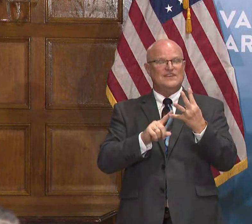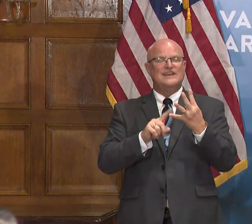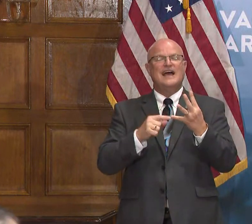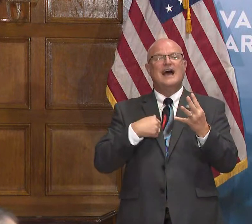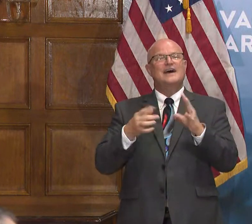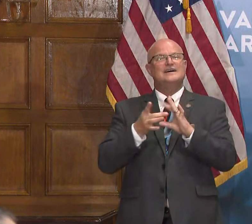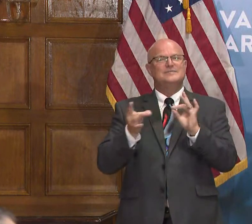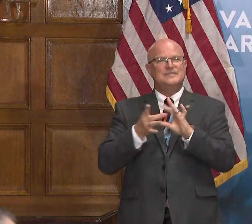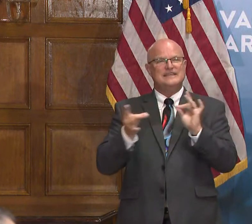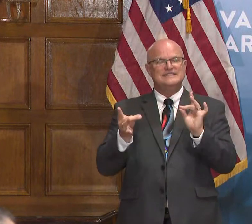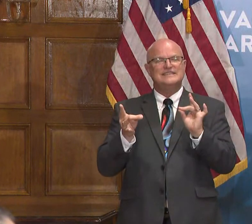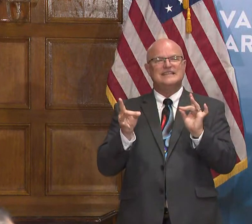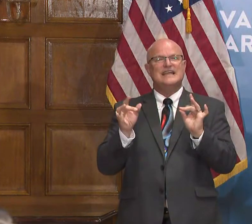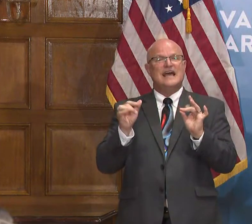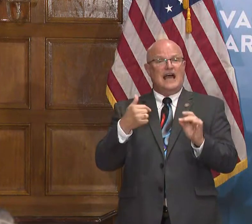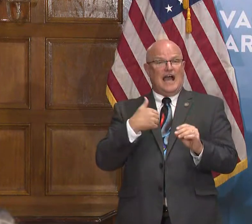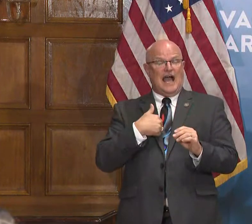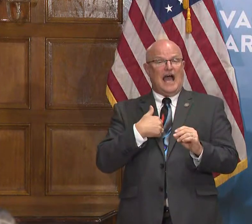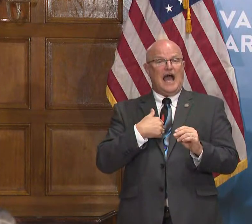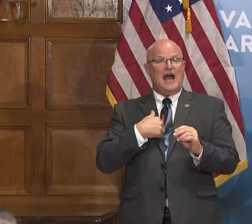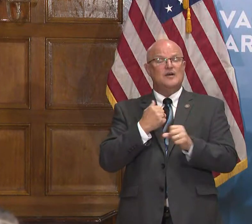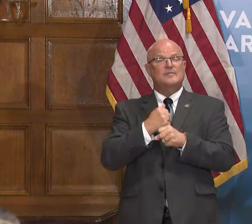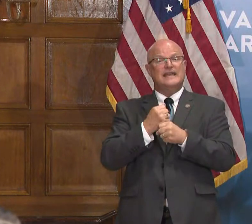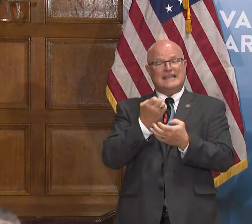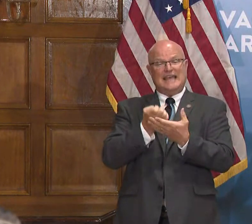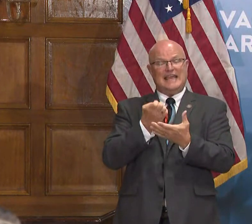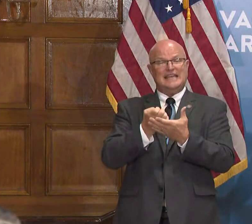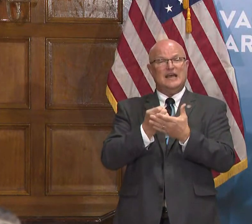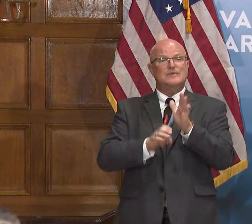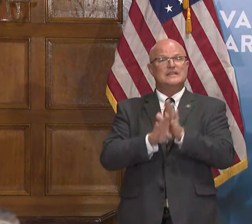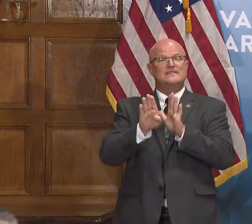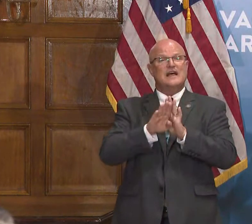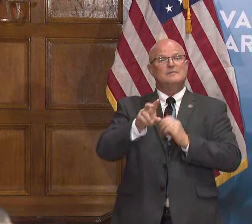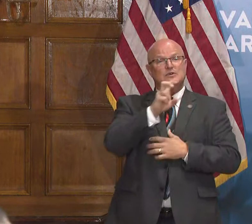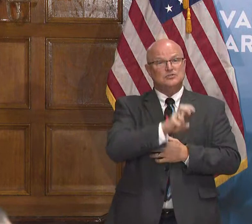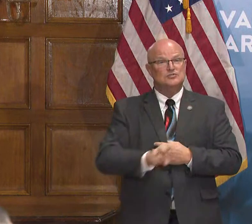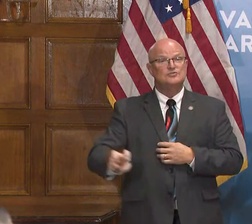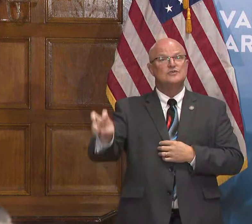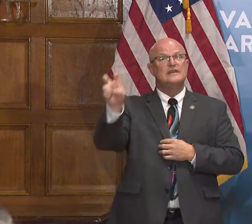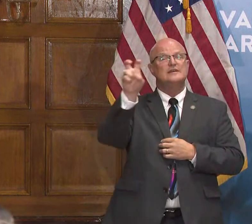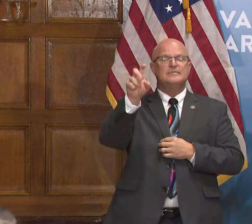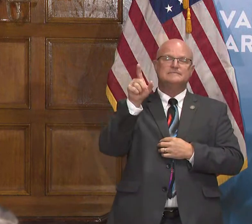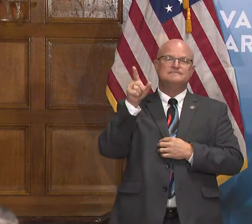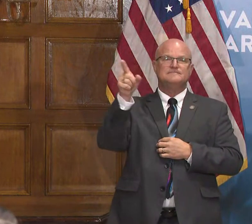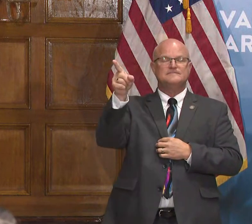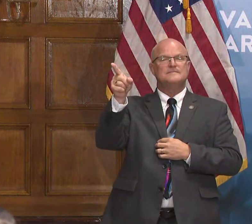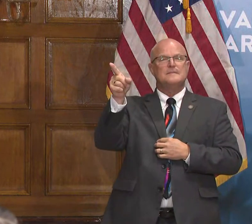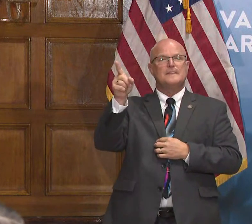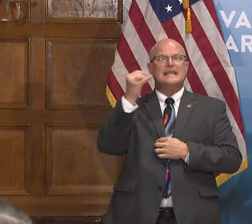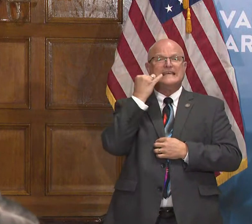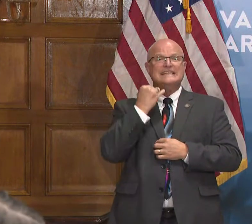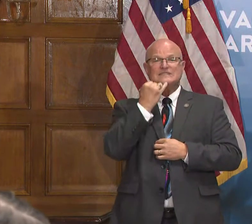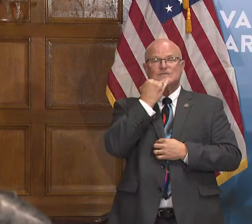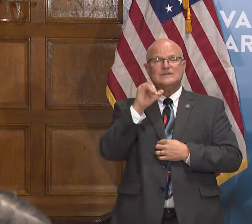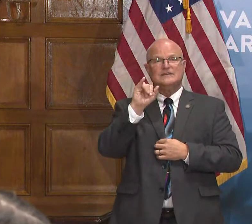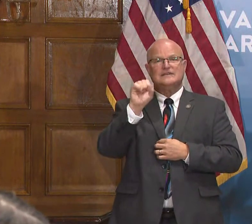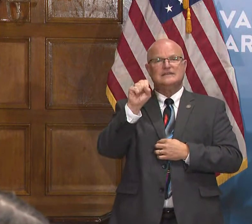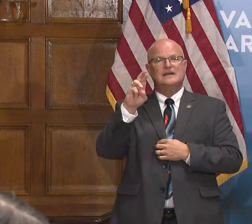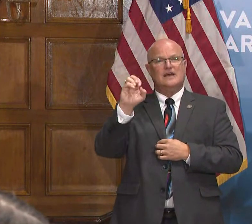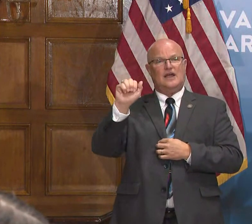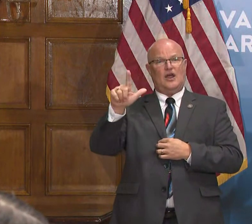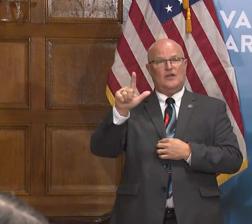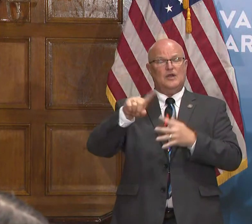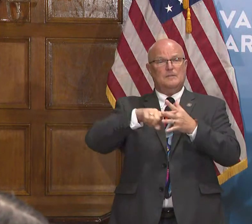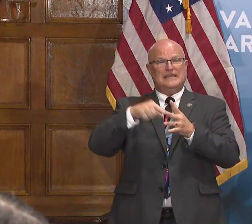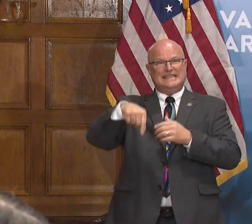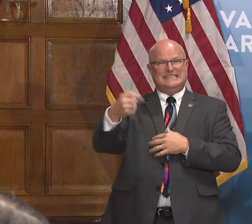to mention that I will be making an economic development trip to Israel that will begin